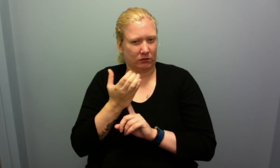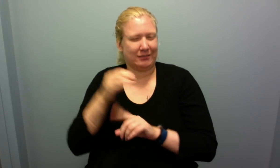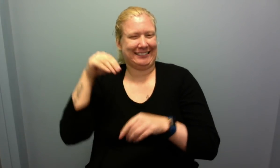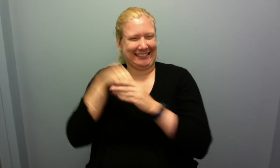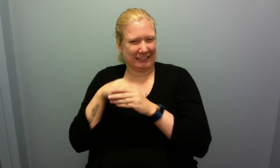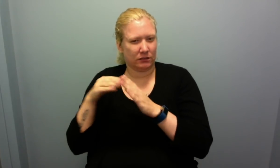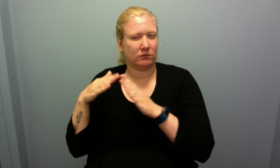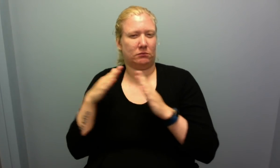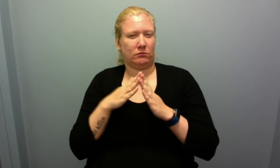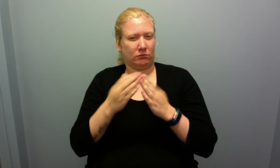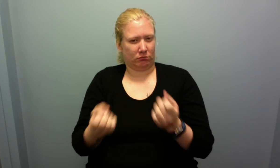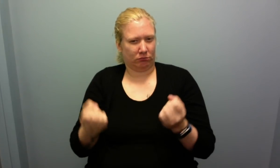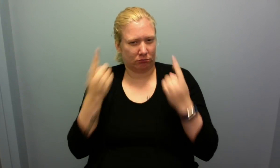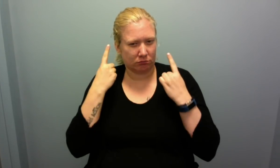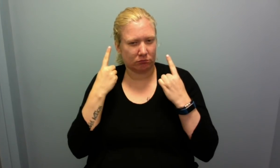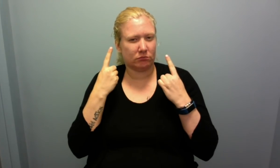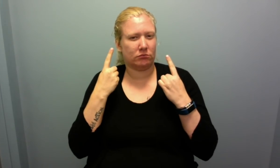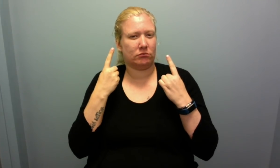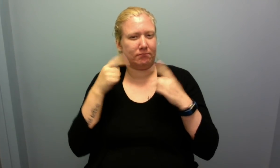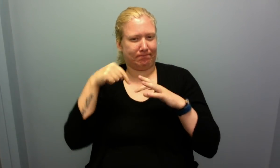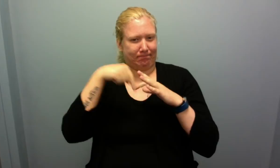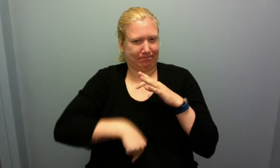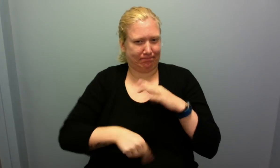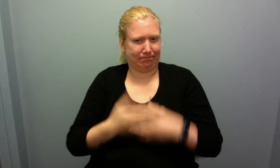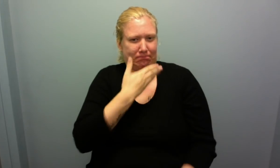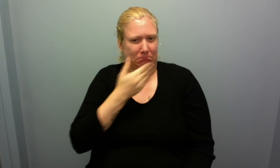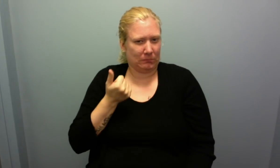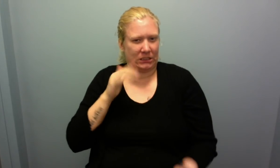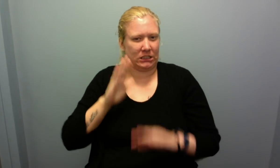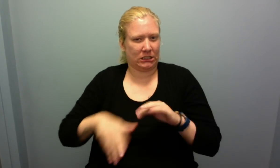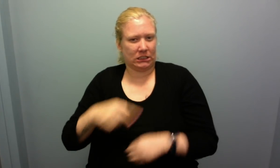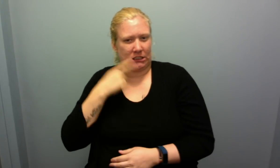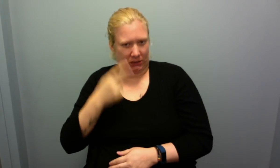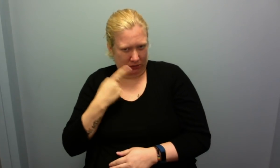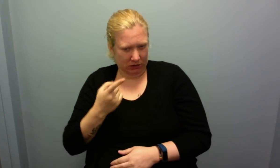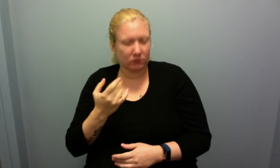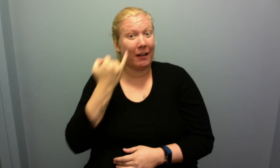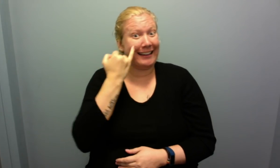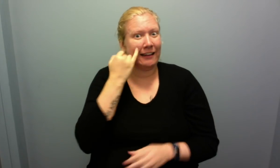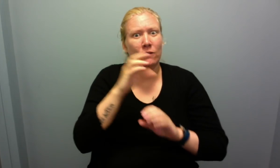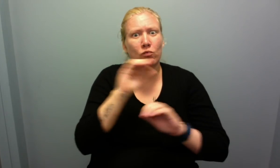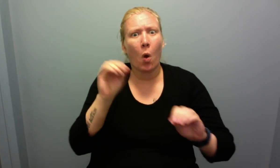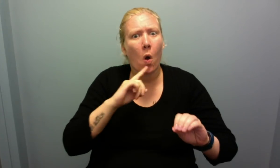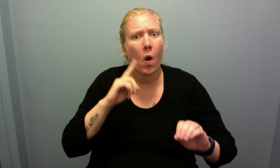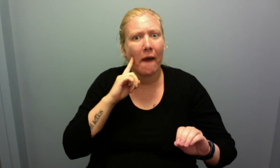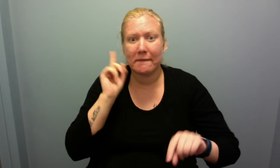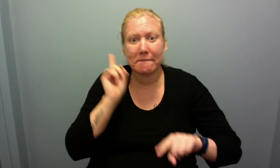because they grew up in that culture, in that community. Their understanding is much better than a hearing person's